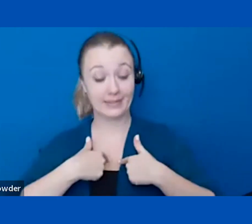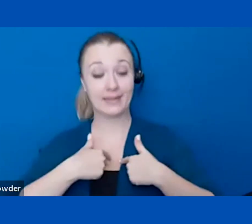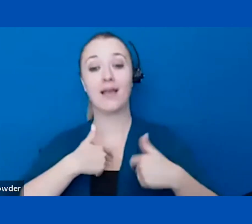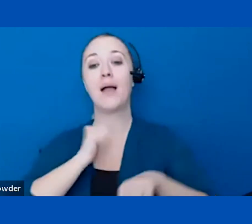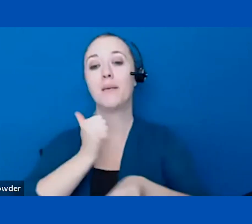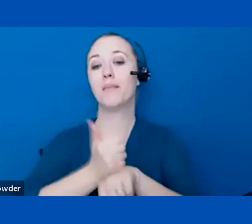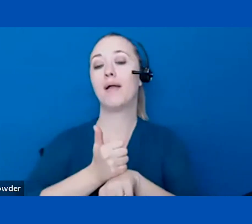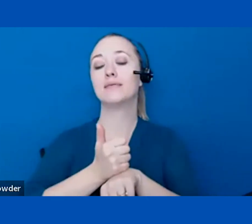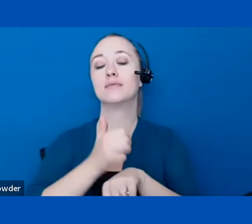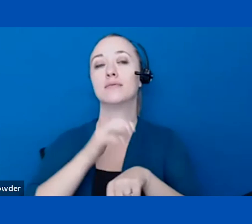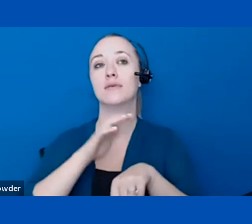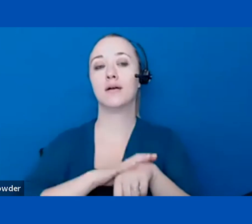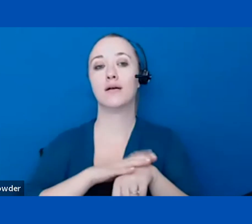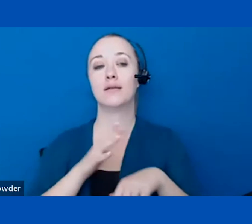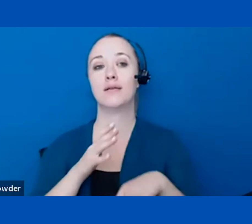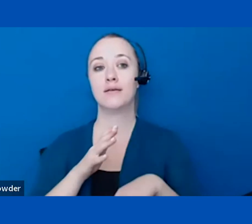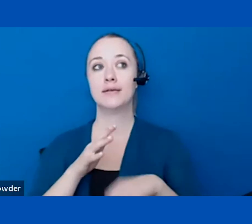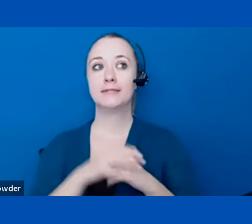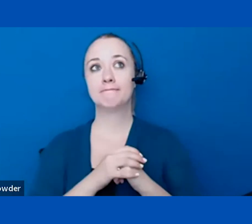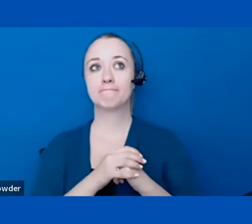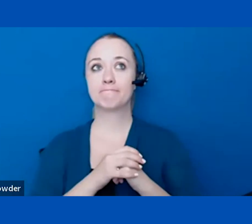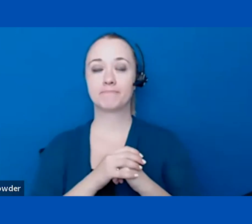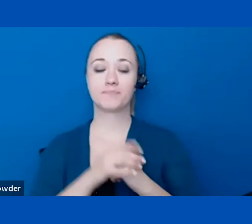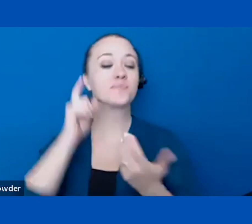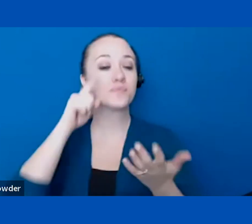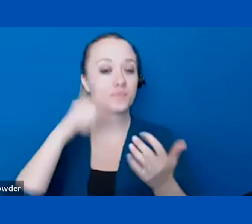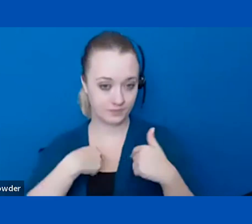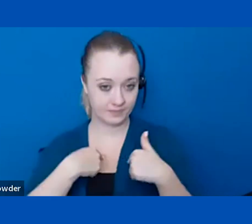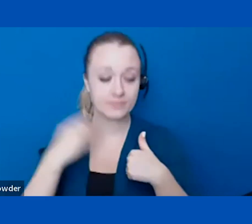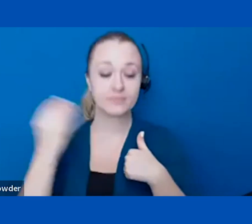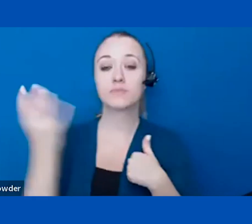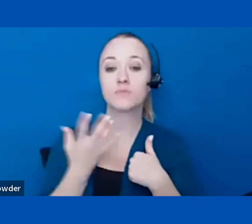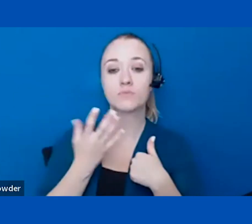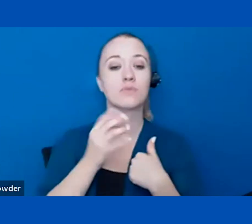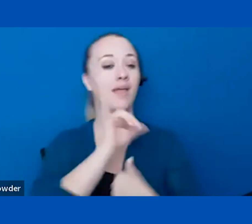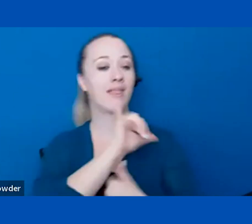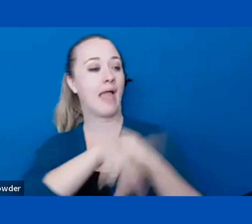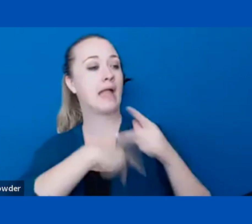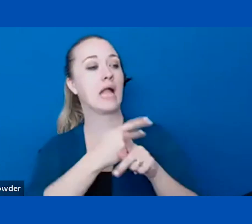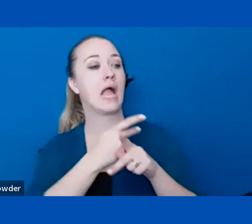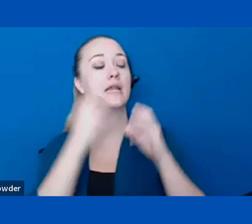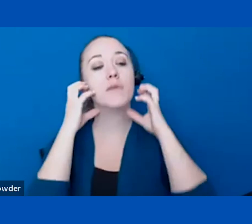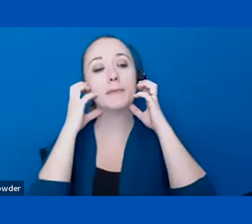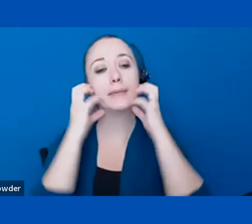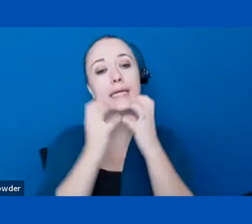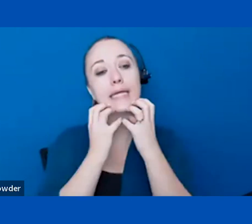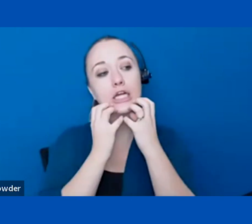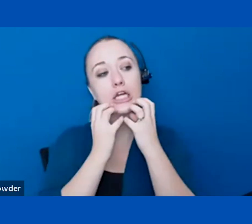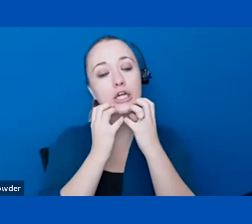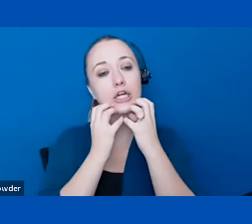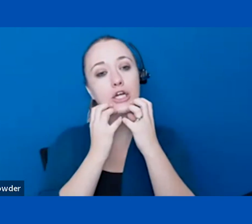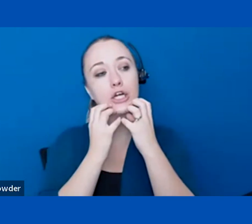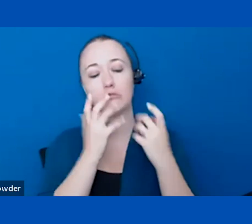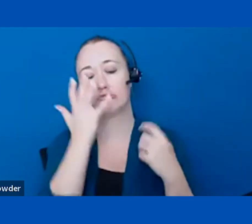you like. So for instance, for me, they've told me, okay, you know what, this kind of beard works really good on